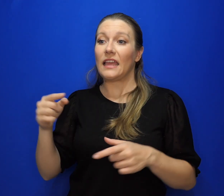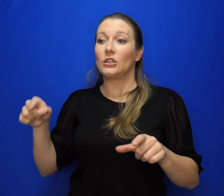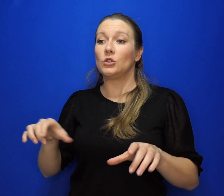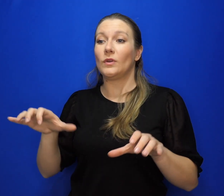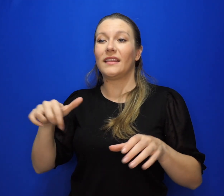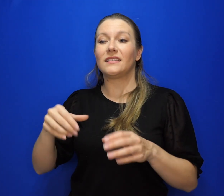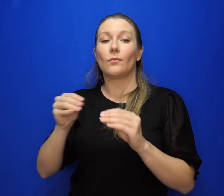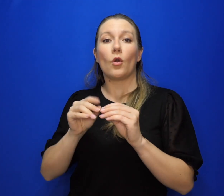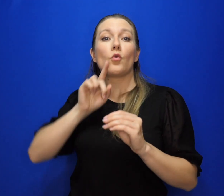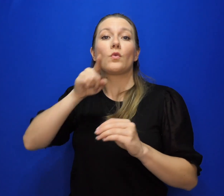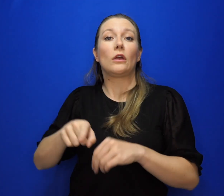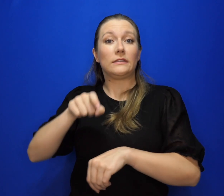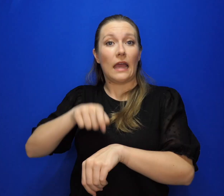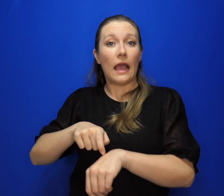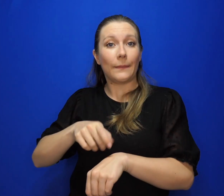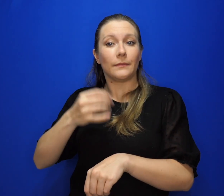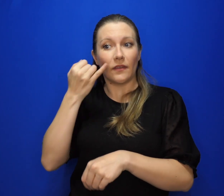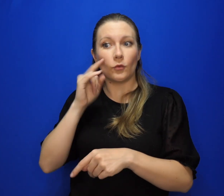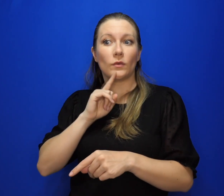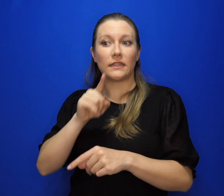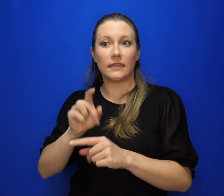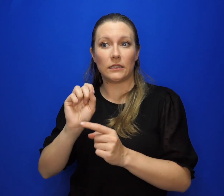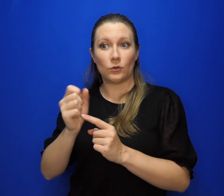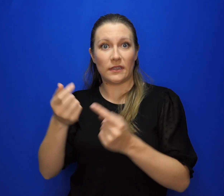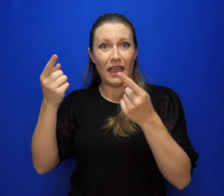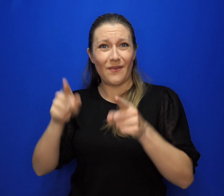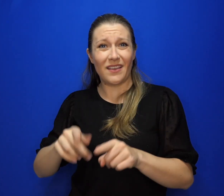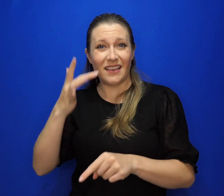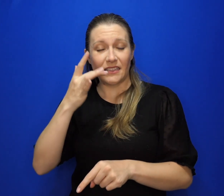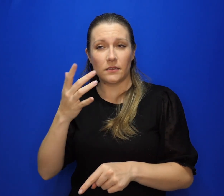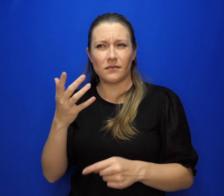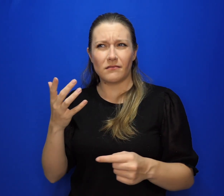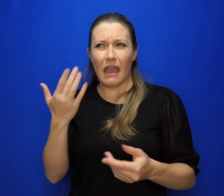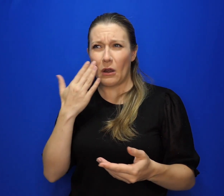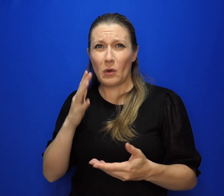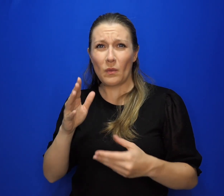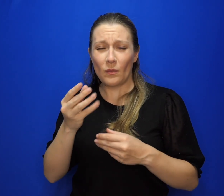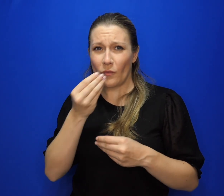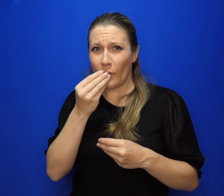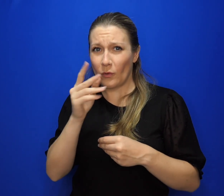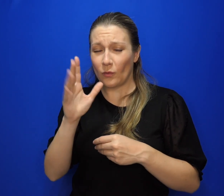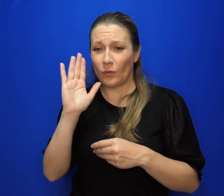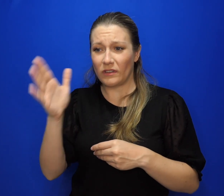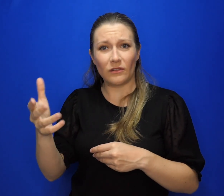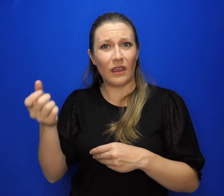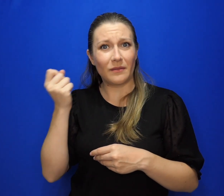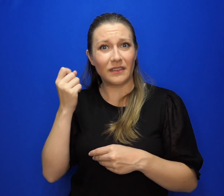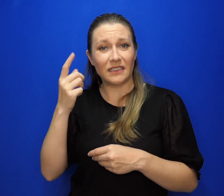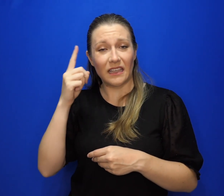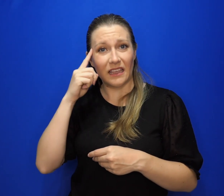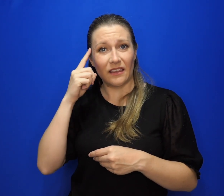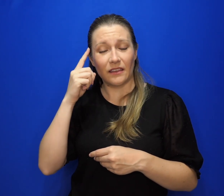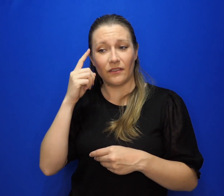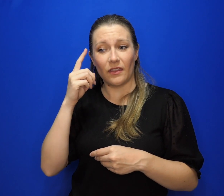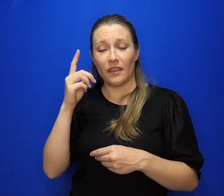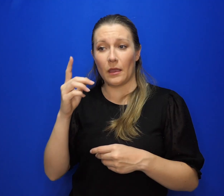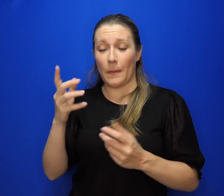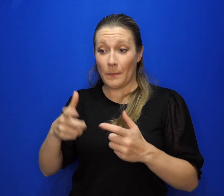because what food would I go grab? And like, do you start thinking hundreds of big numbers? So I have to get something that's like